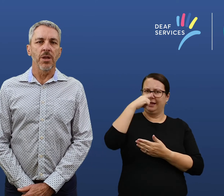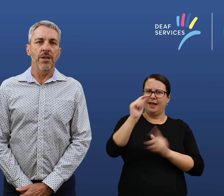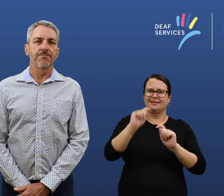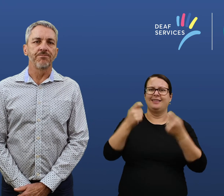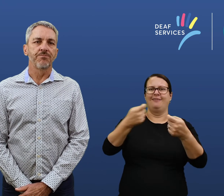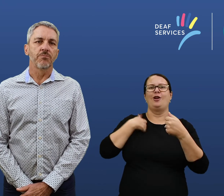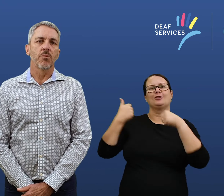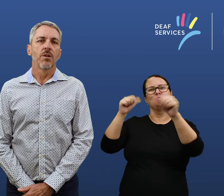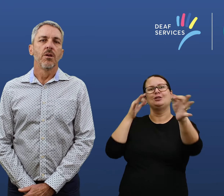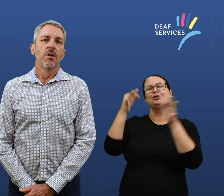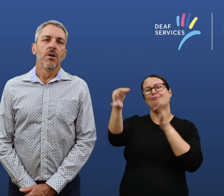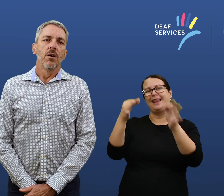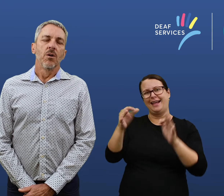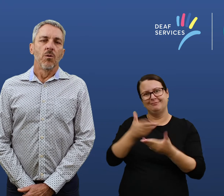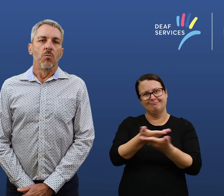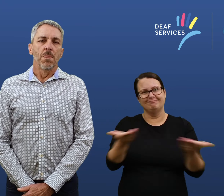strategic plan.